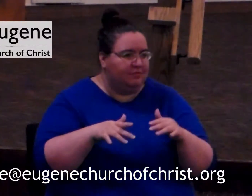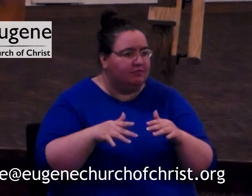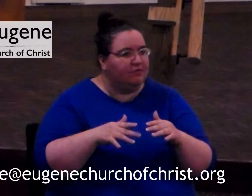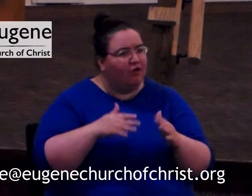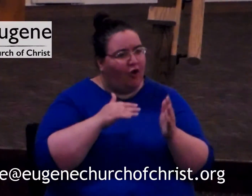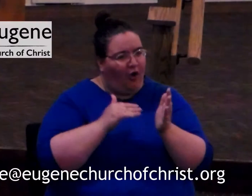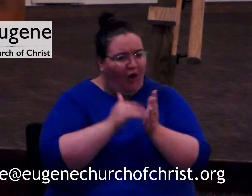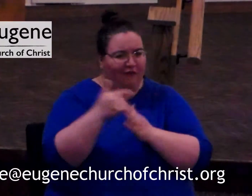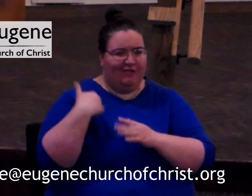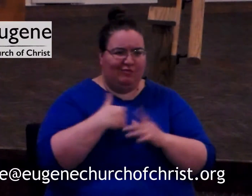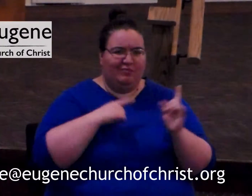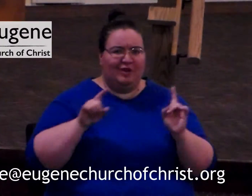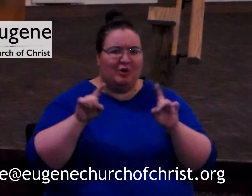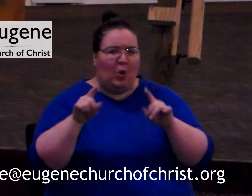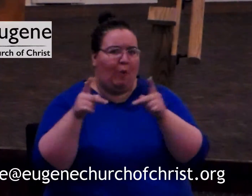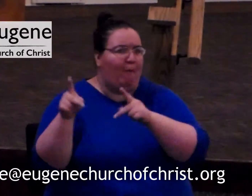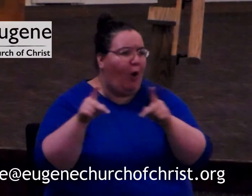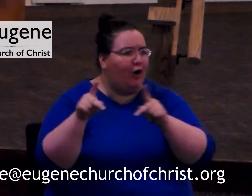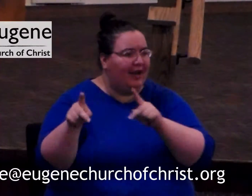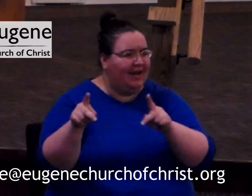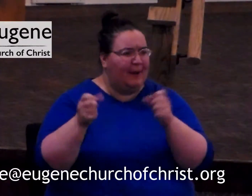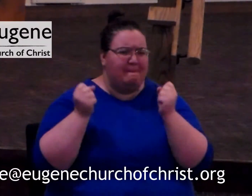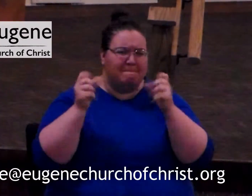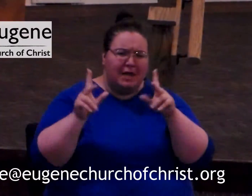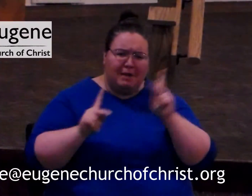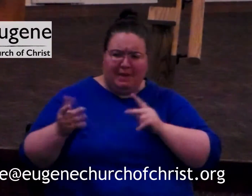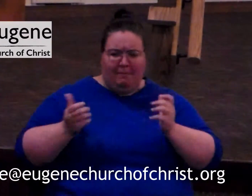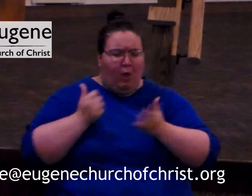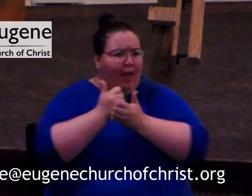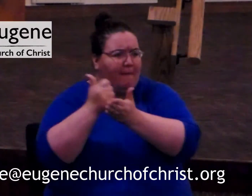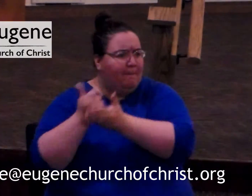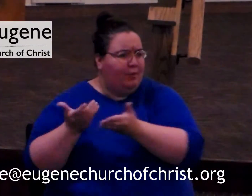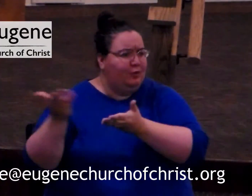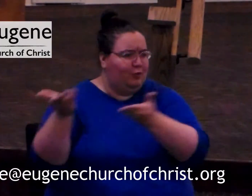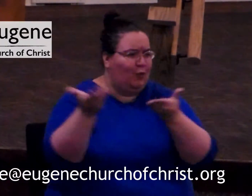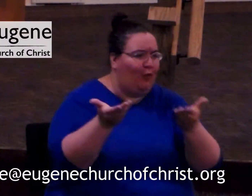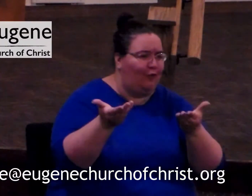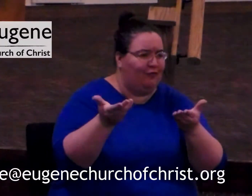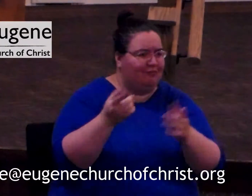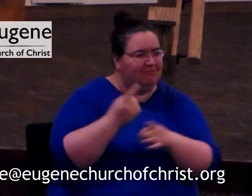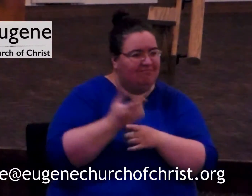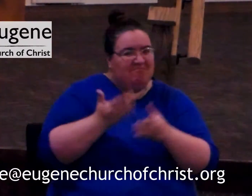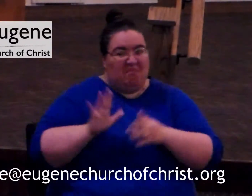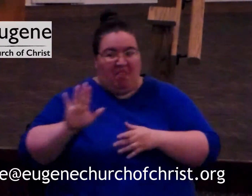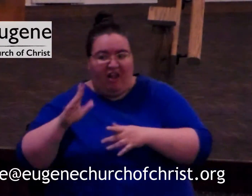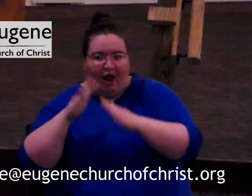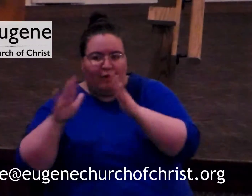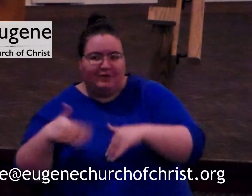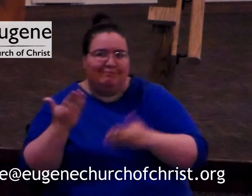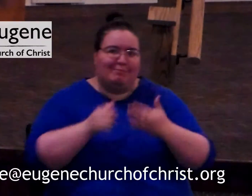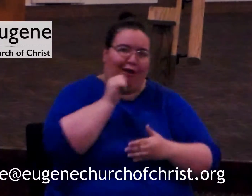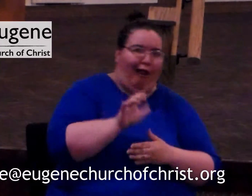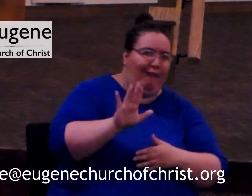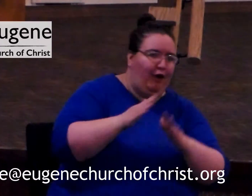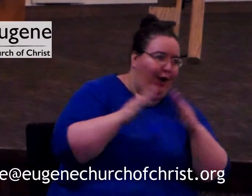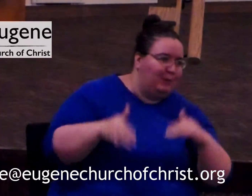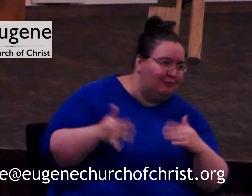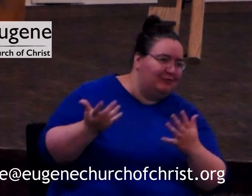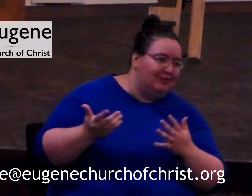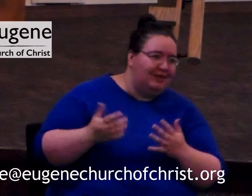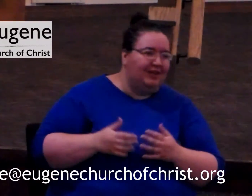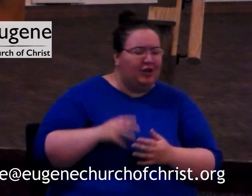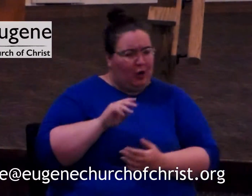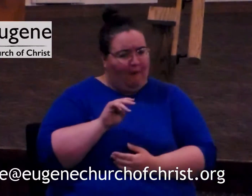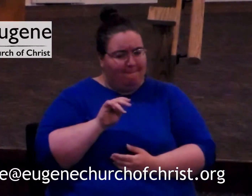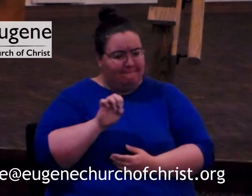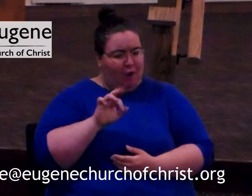several people who were there as a part of it were helping out and putting food out and all that kind of stuff. And I think you would find Martha, consistent with her character